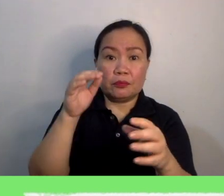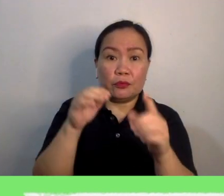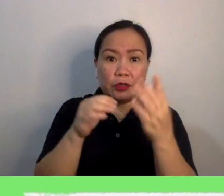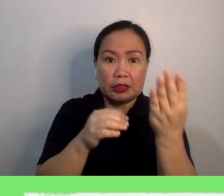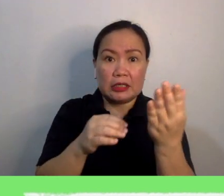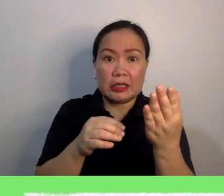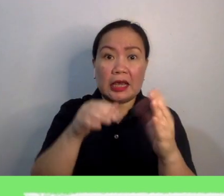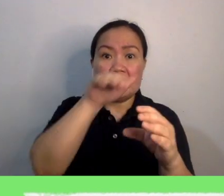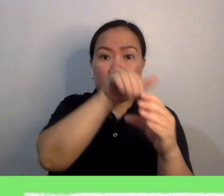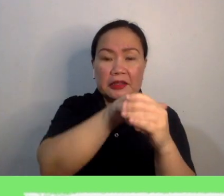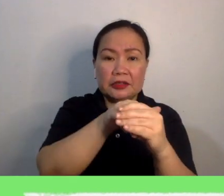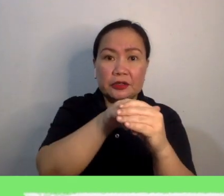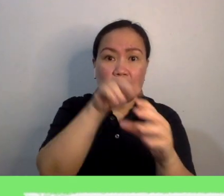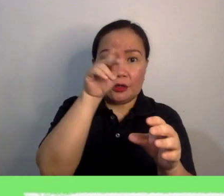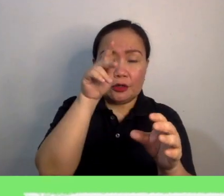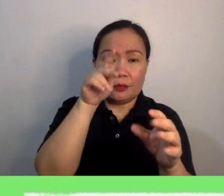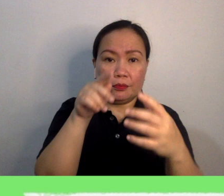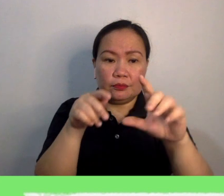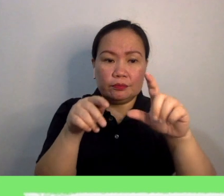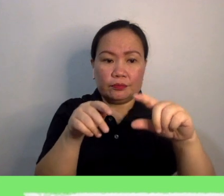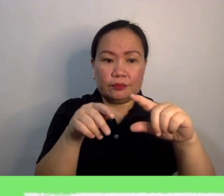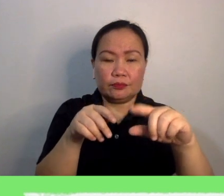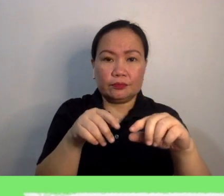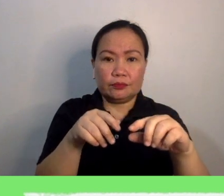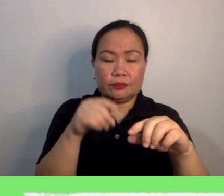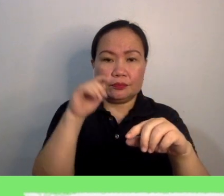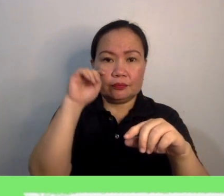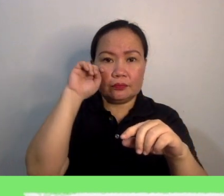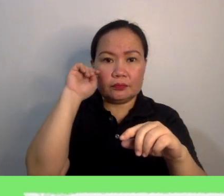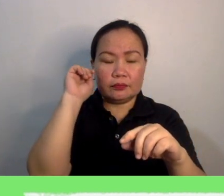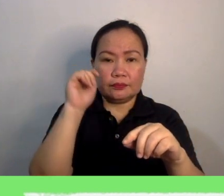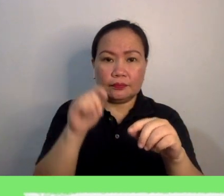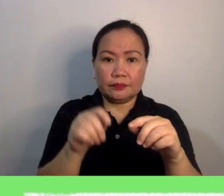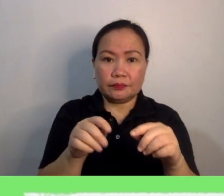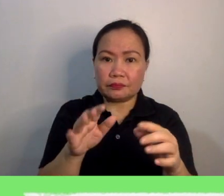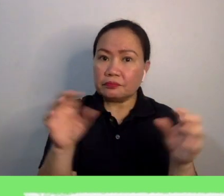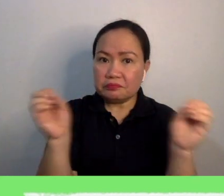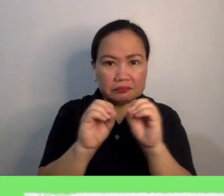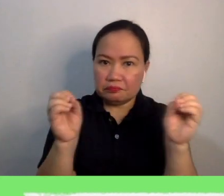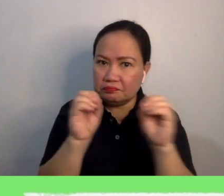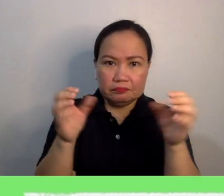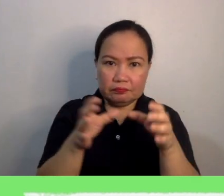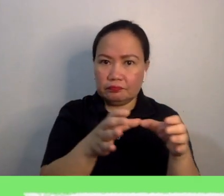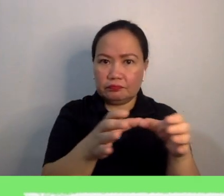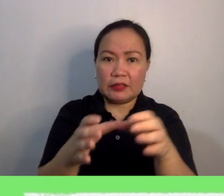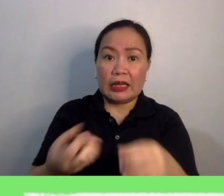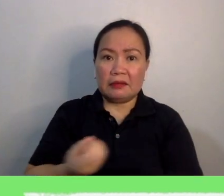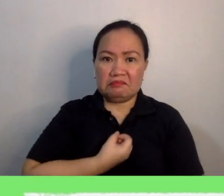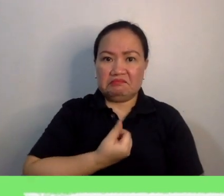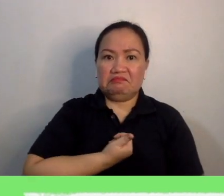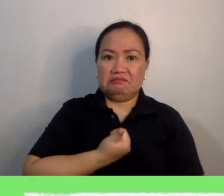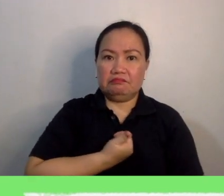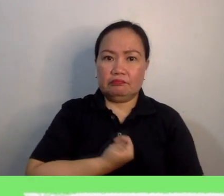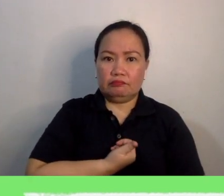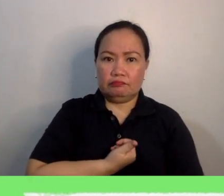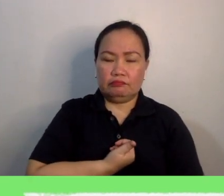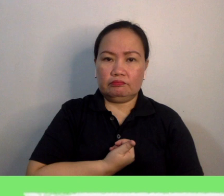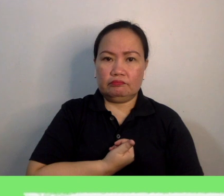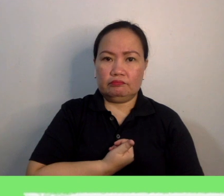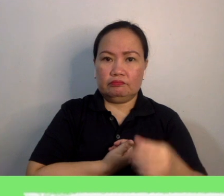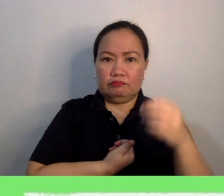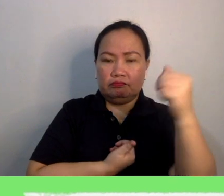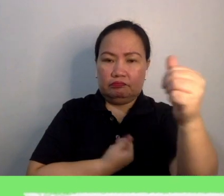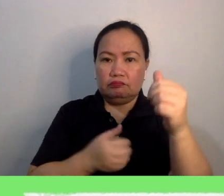interior points ni angle 1. Ito po yung interior points ni angle 2. So, as you can see, kanya-kanya sila ng interior